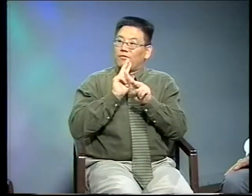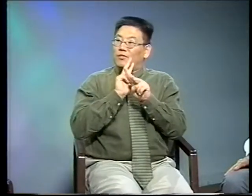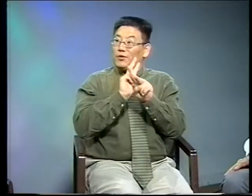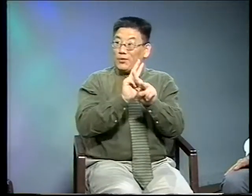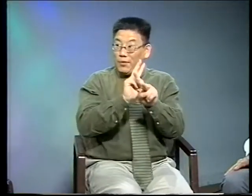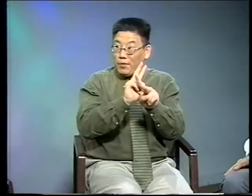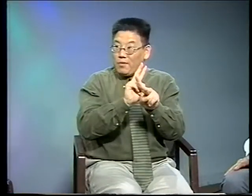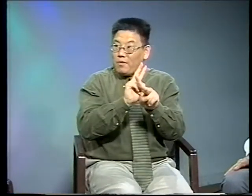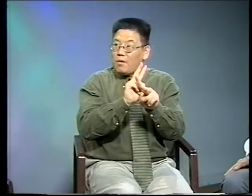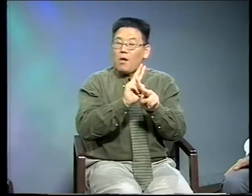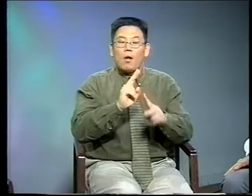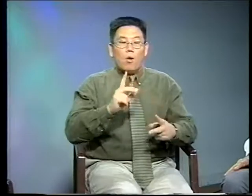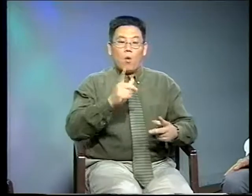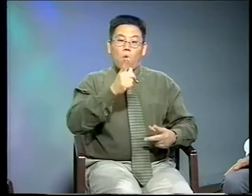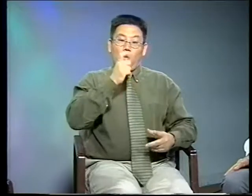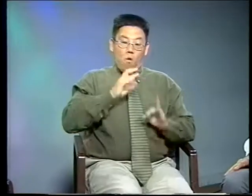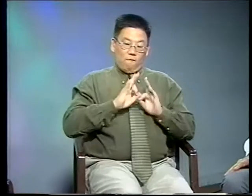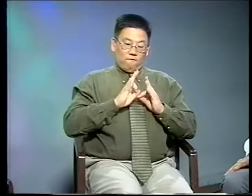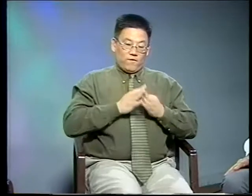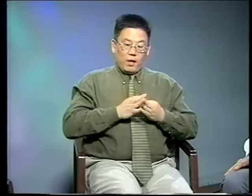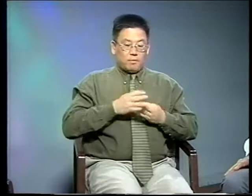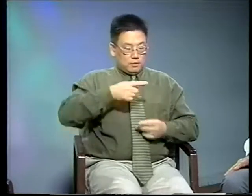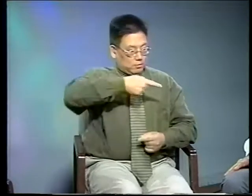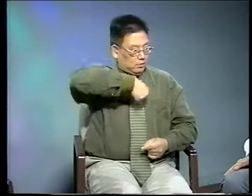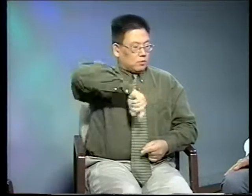is, in Japanese funerals,